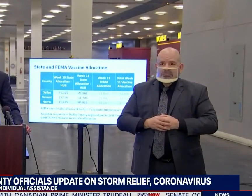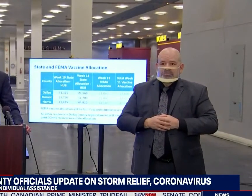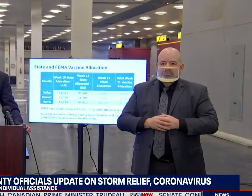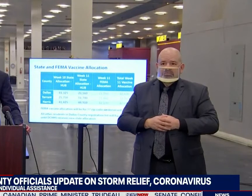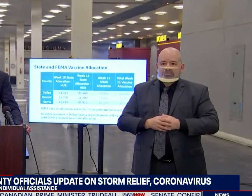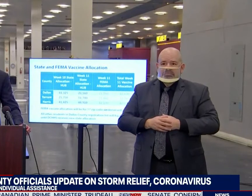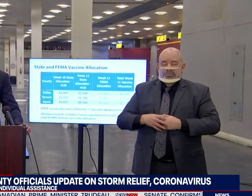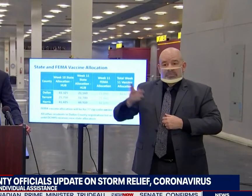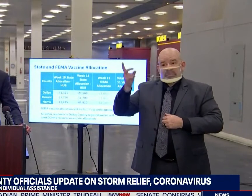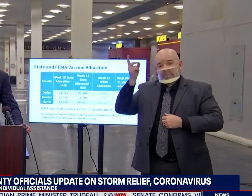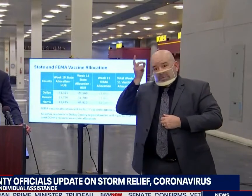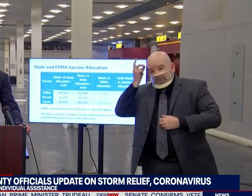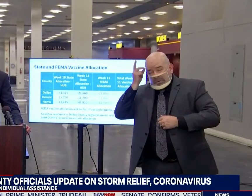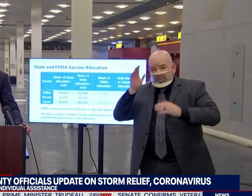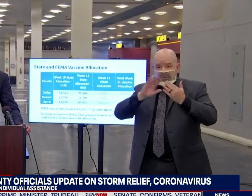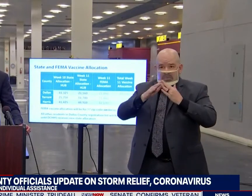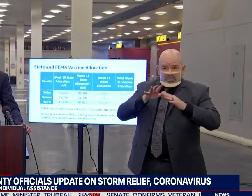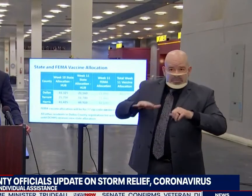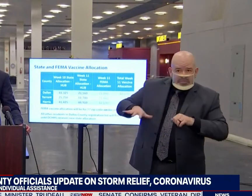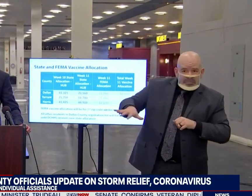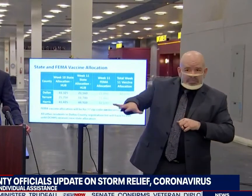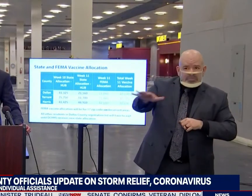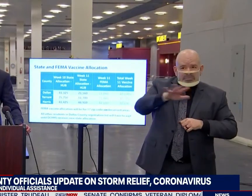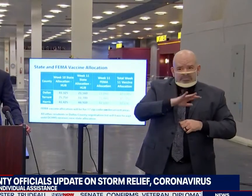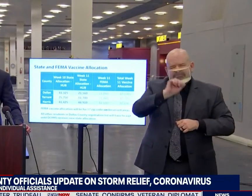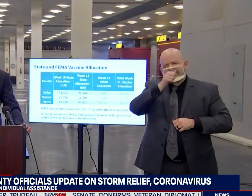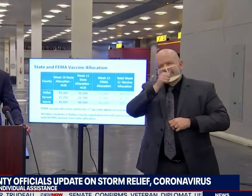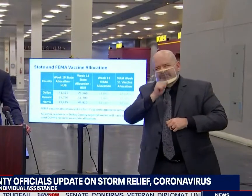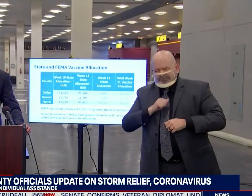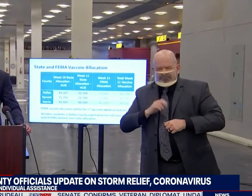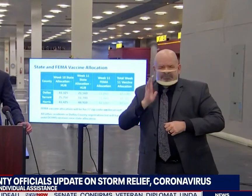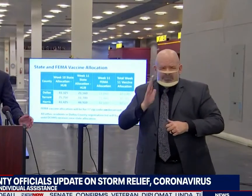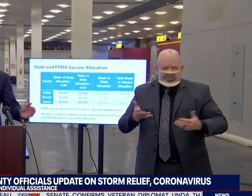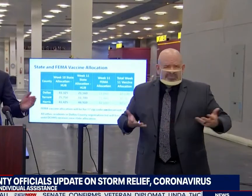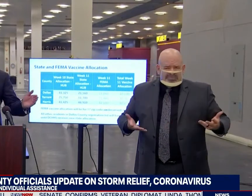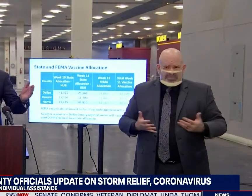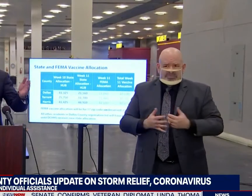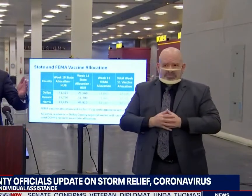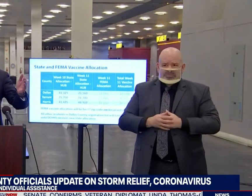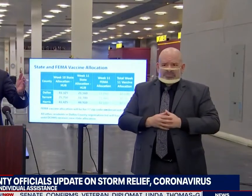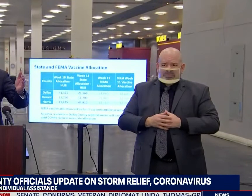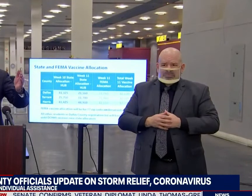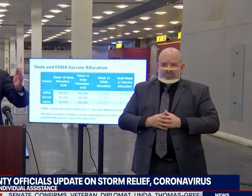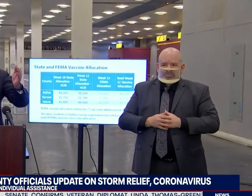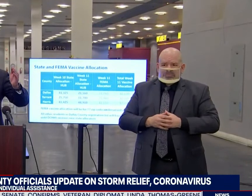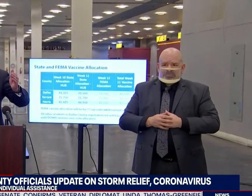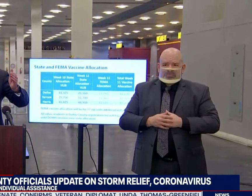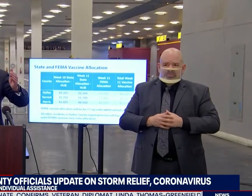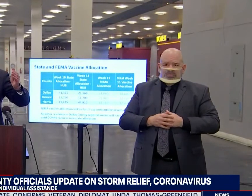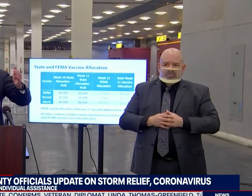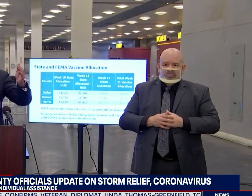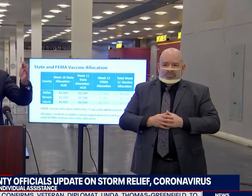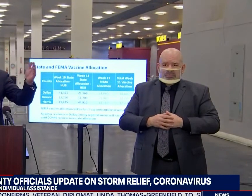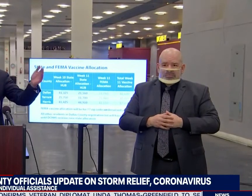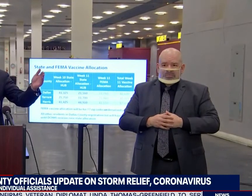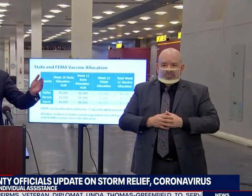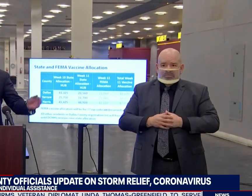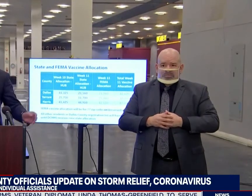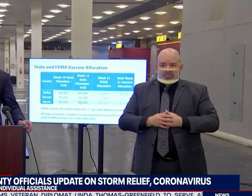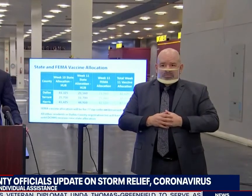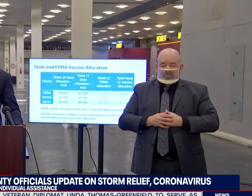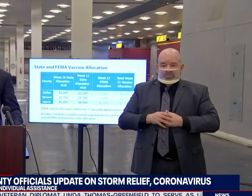vaccine that was allotted for them and sending it to other parts of the state. By the way, the only place in Texas where